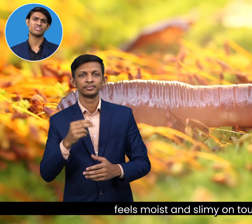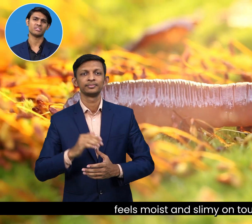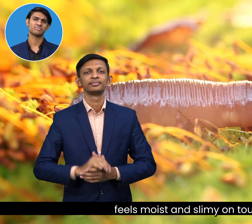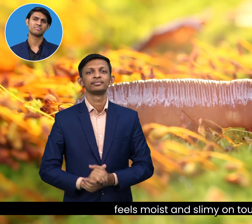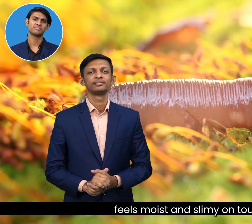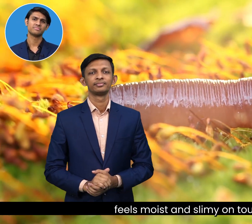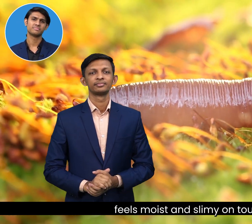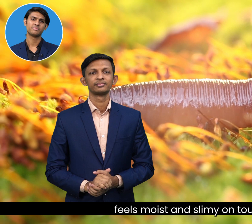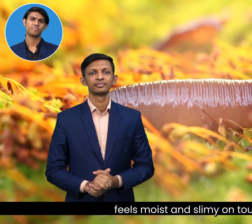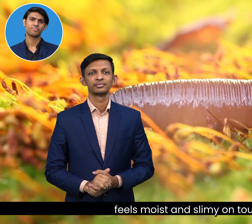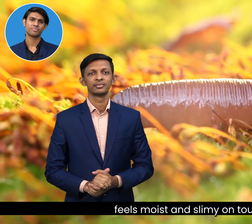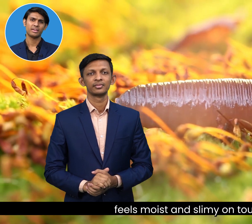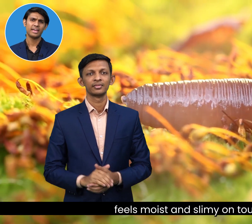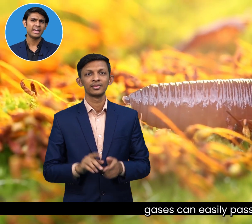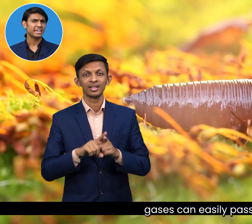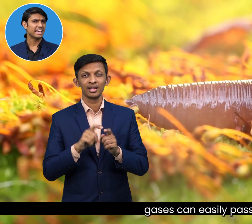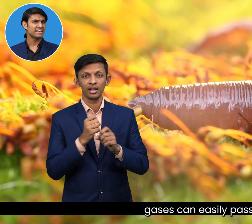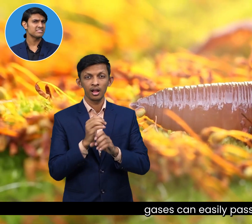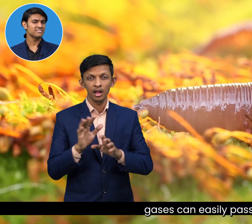on touching.